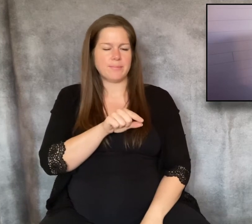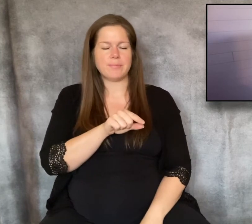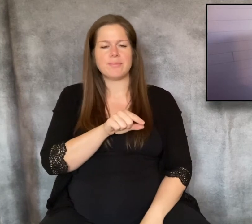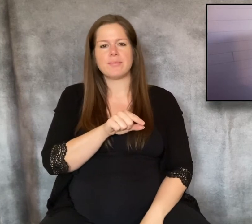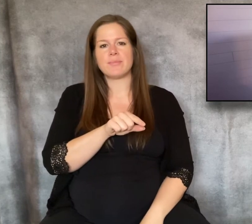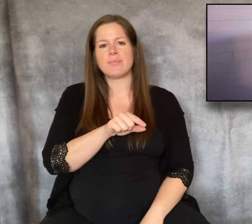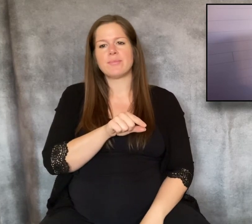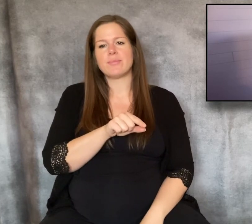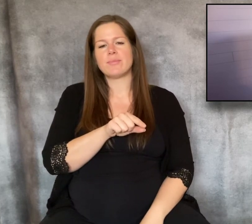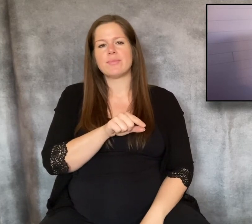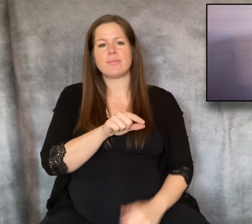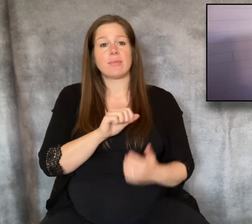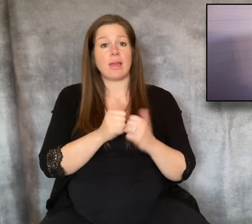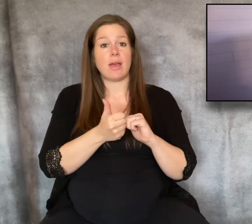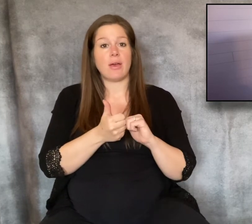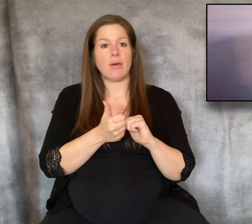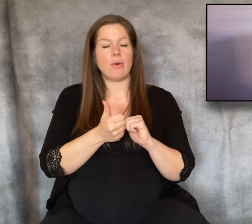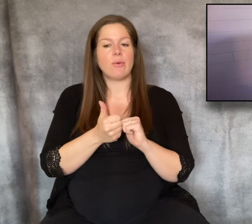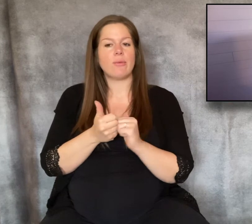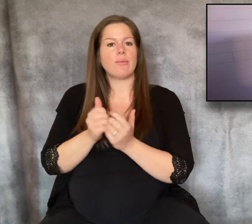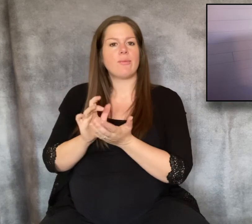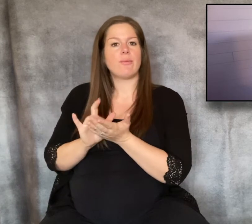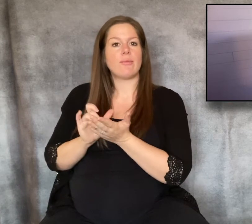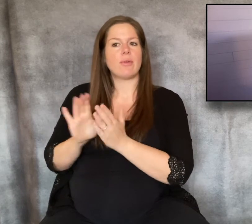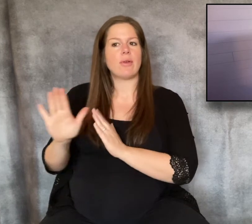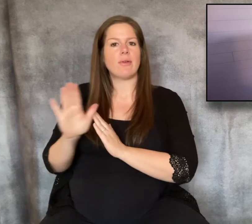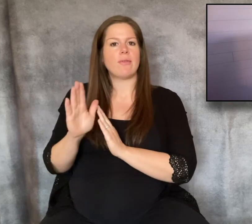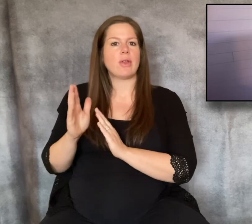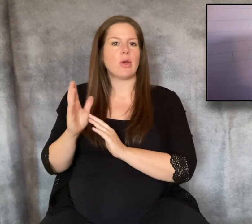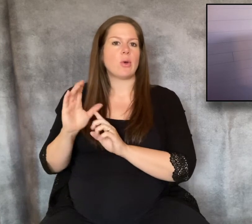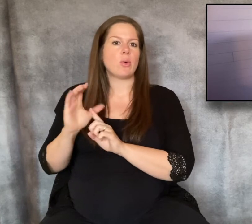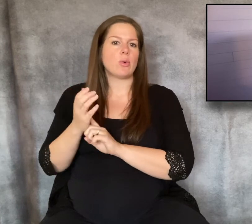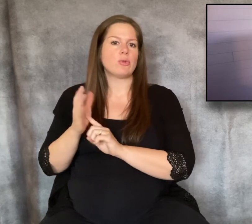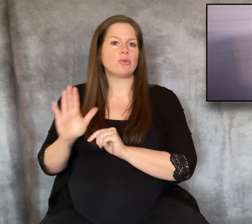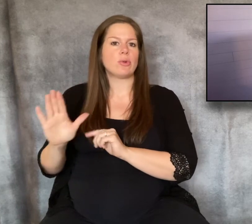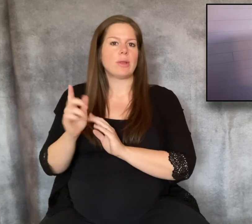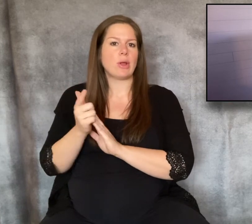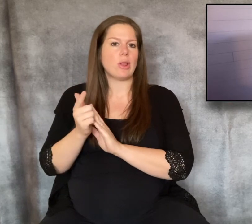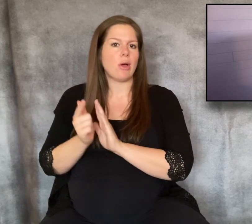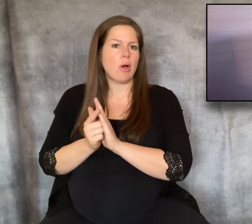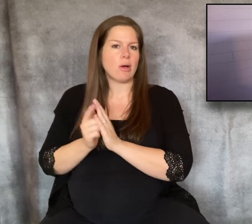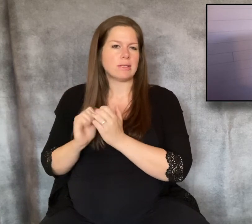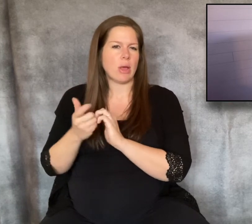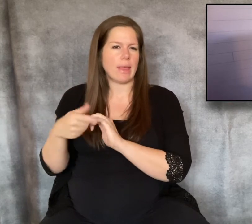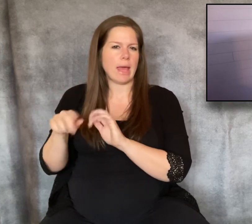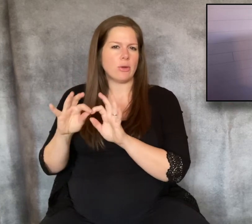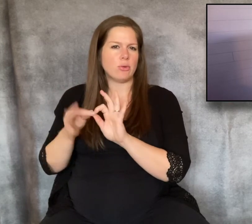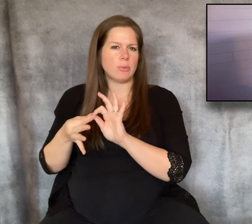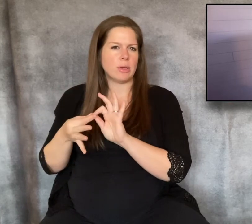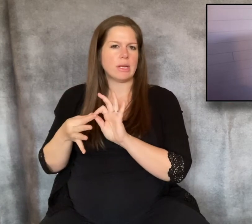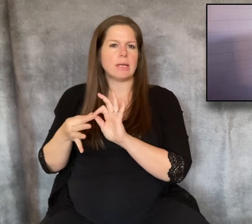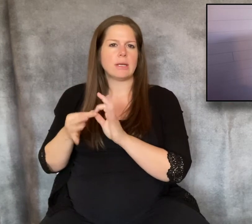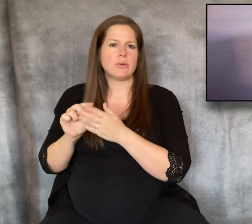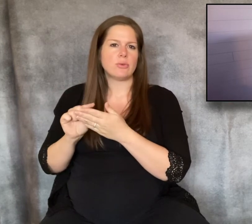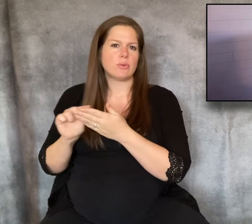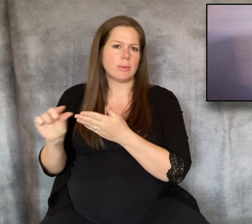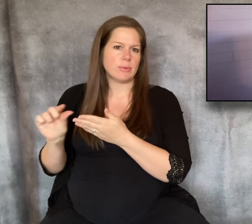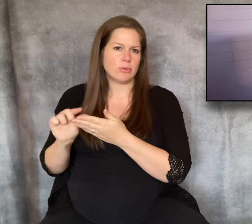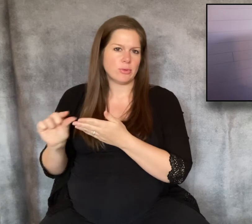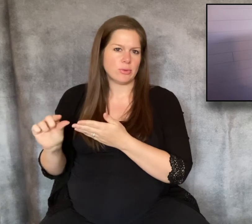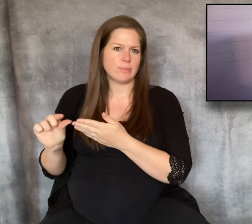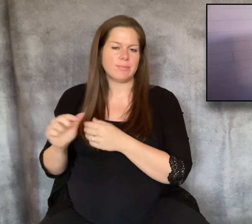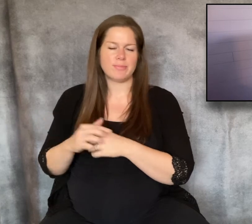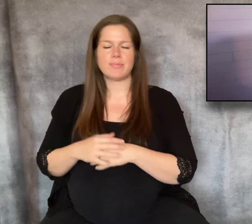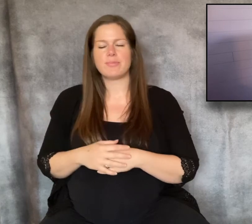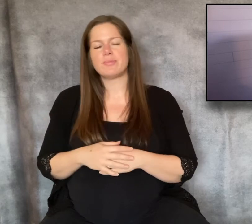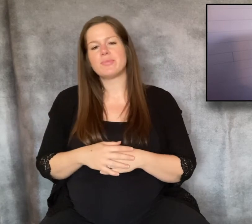against the culture and the laws of Israel, and then what their interpretation of what the scriptures were saying about how